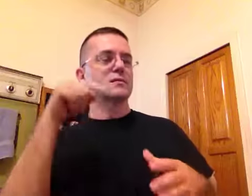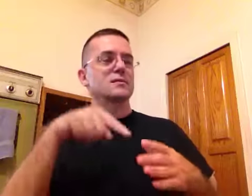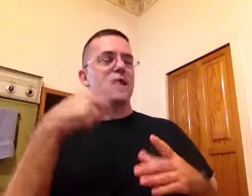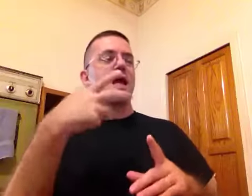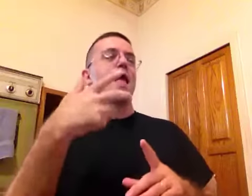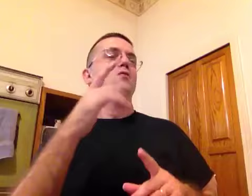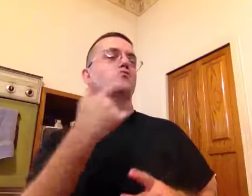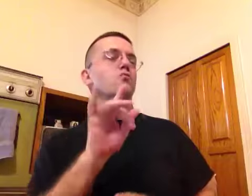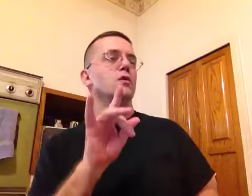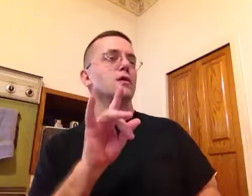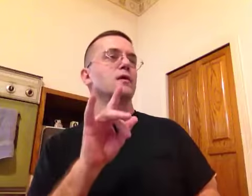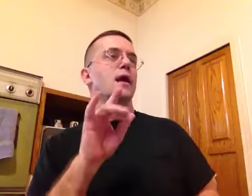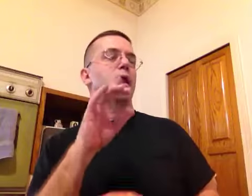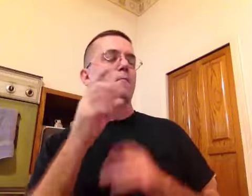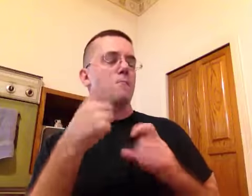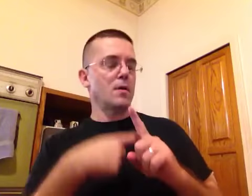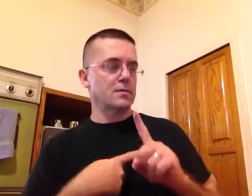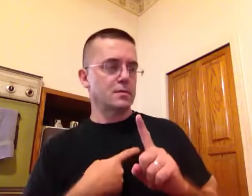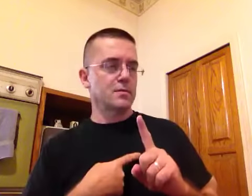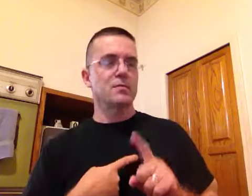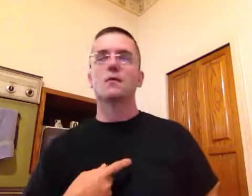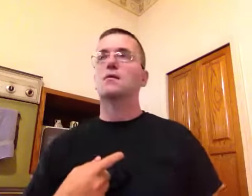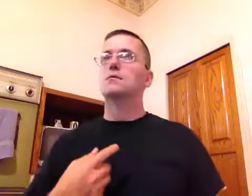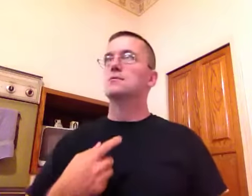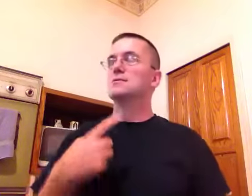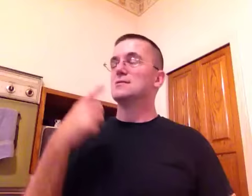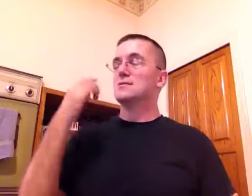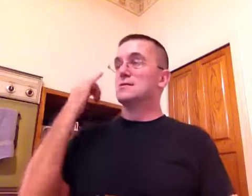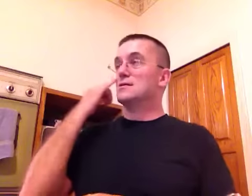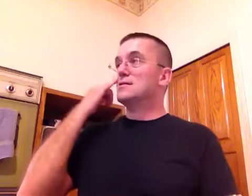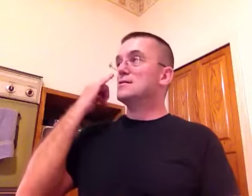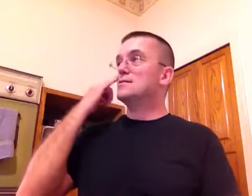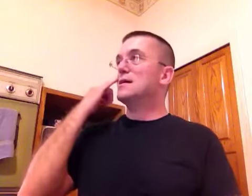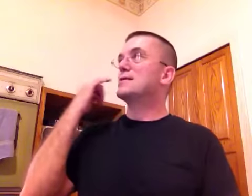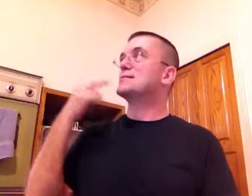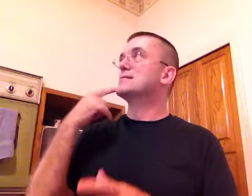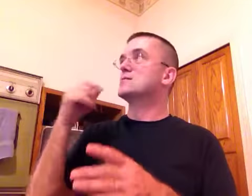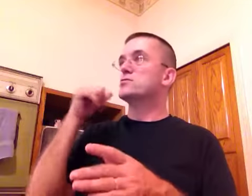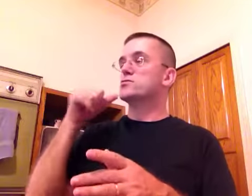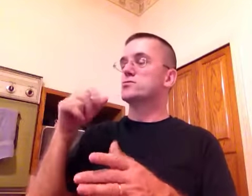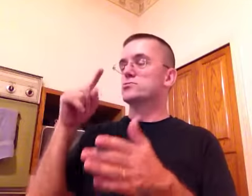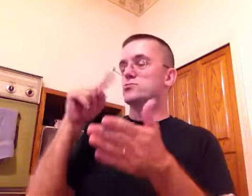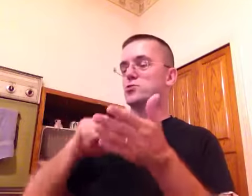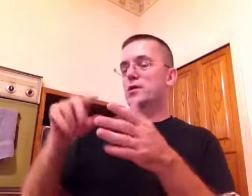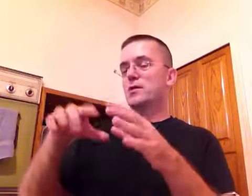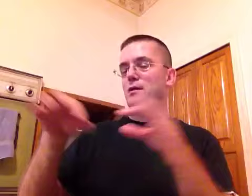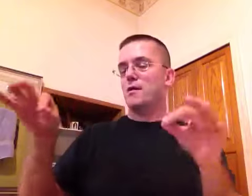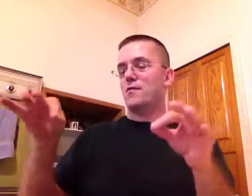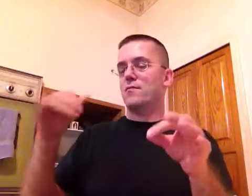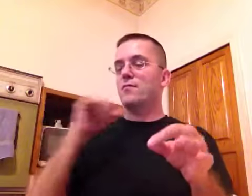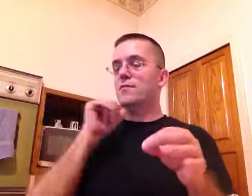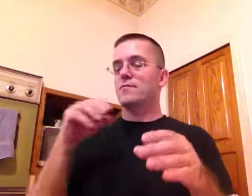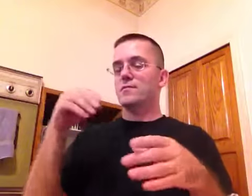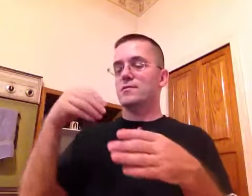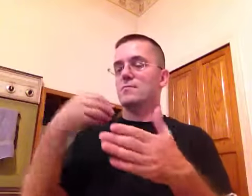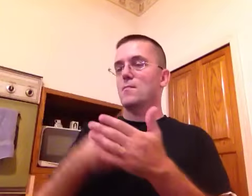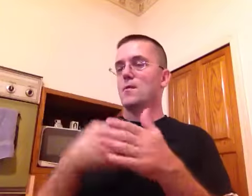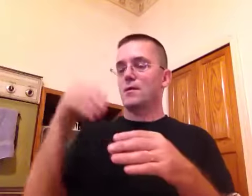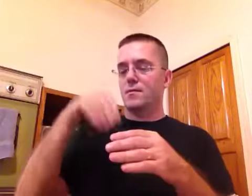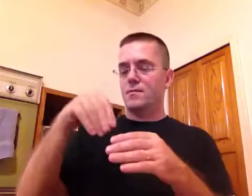to do something, I'd say, well, check your envelope. If it's empty, we get to stay home and play games. So that was really hard sometimes, but they were so